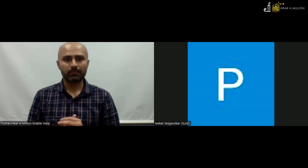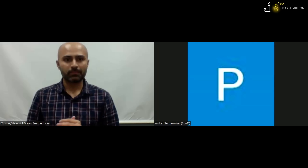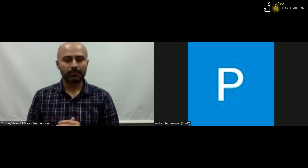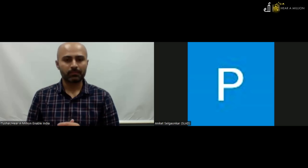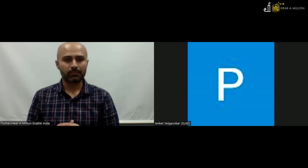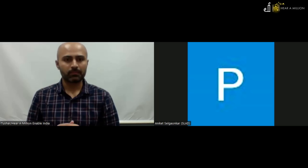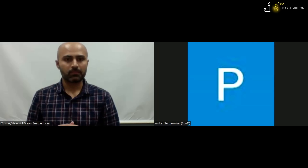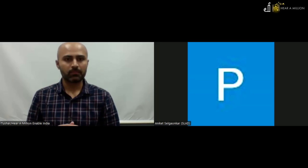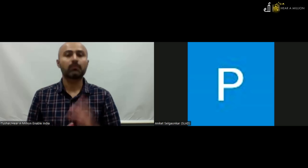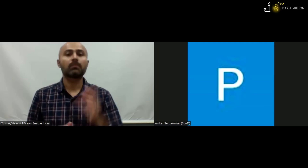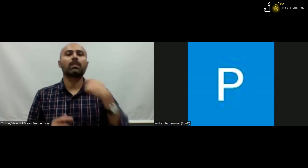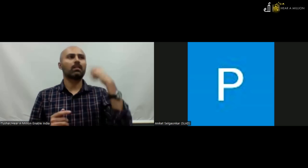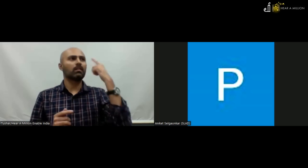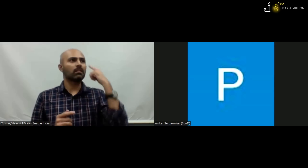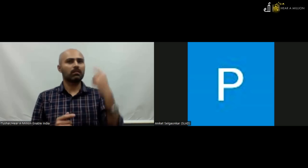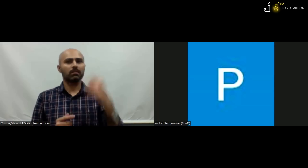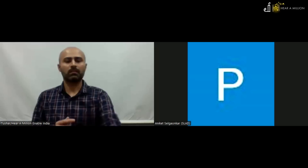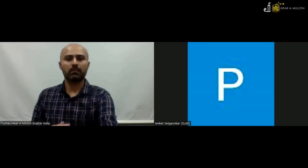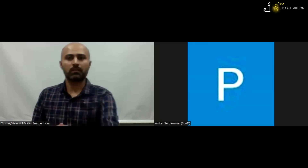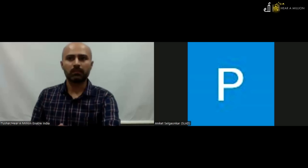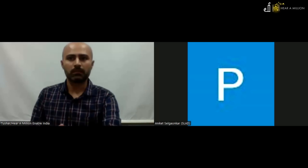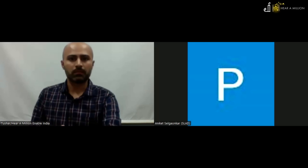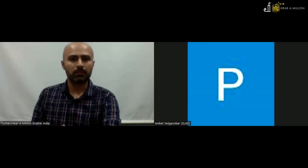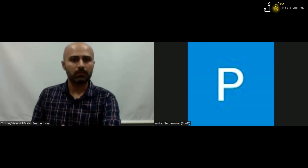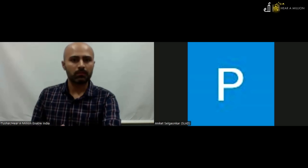We'll just hold on for 2 minutes.